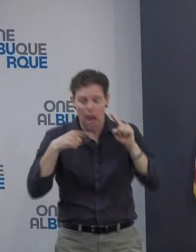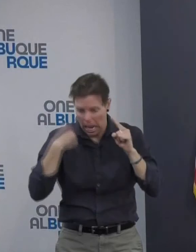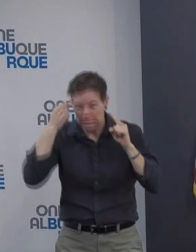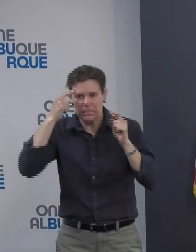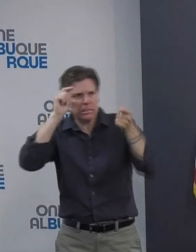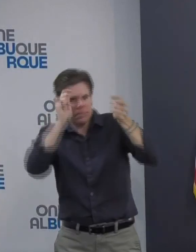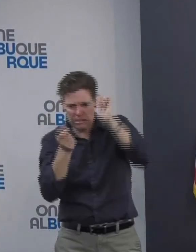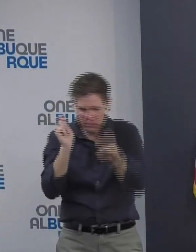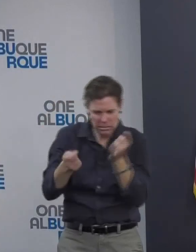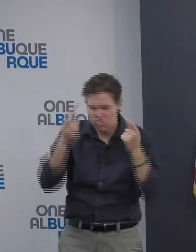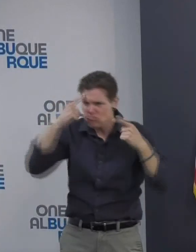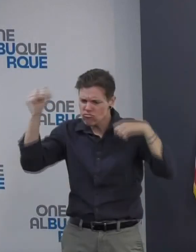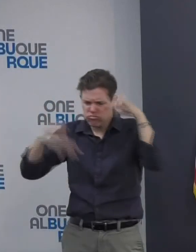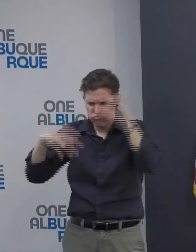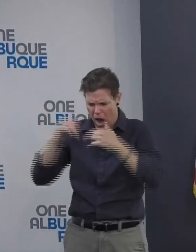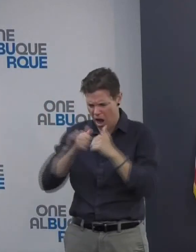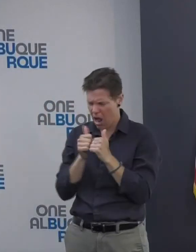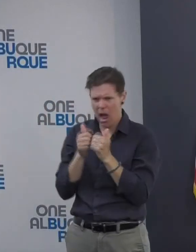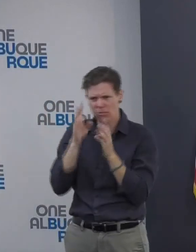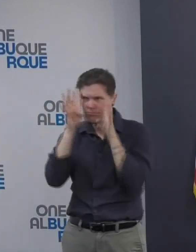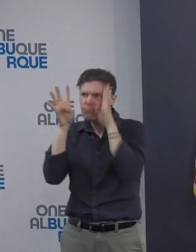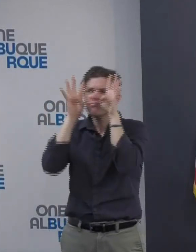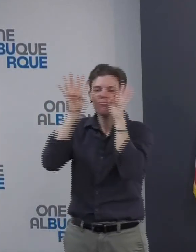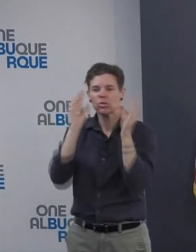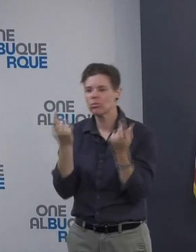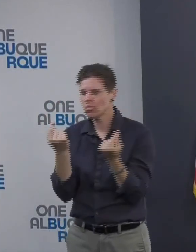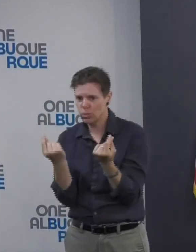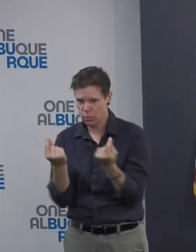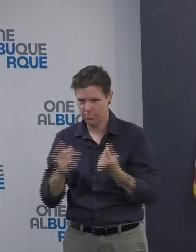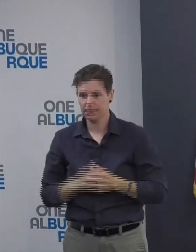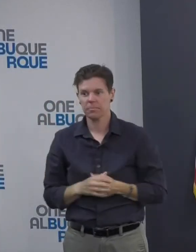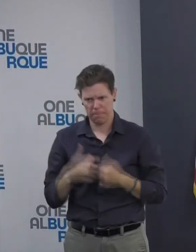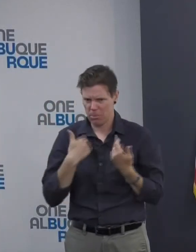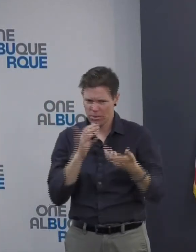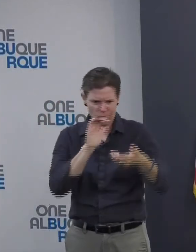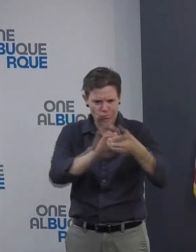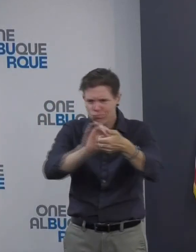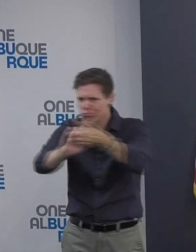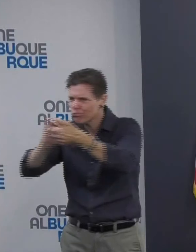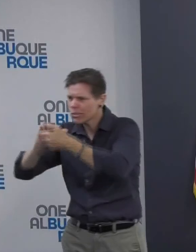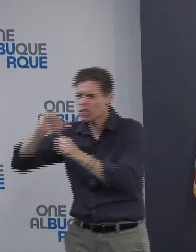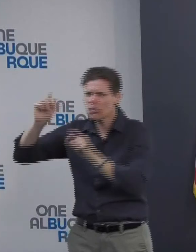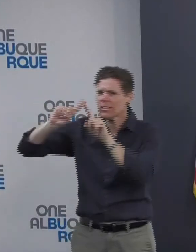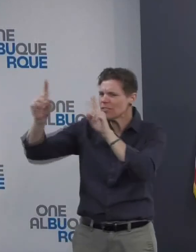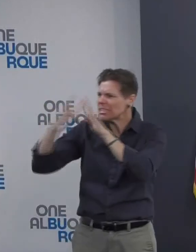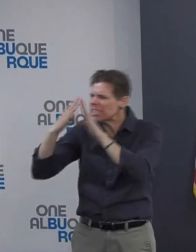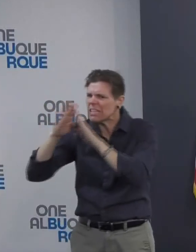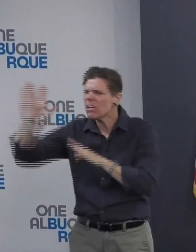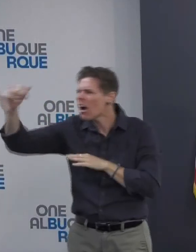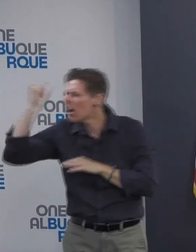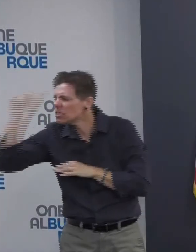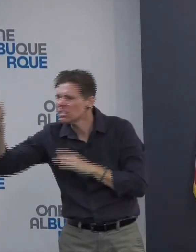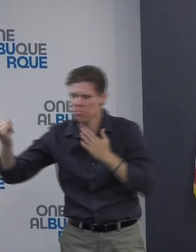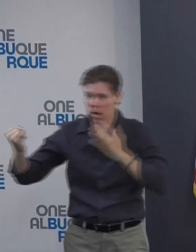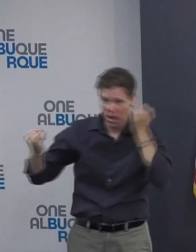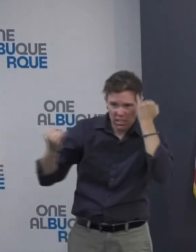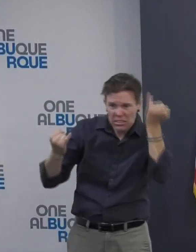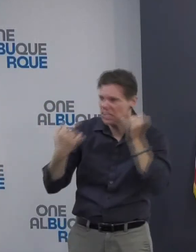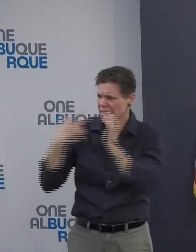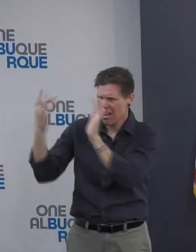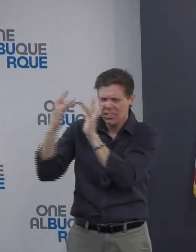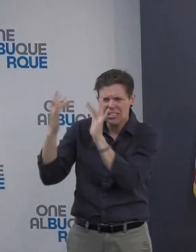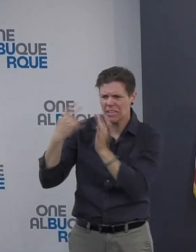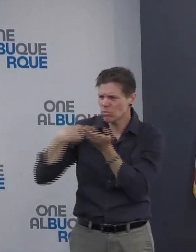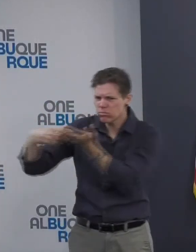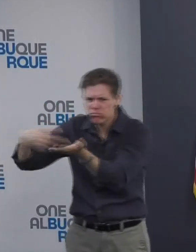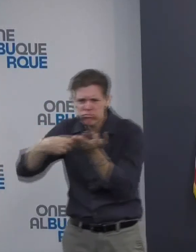neighborhood associations or merchant associations or even our Main Street groups, feel free to reach out to us. We would love to work with you and see if we can